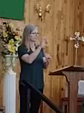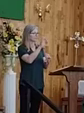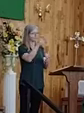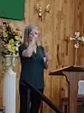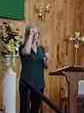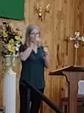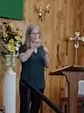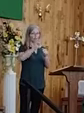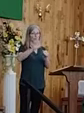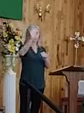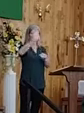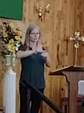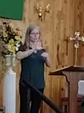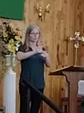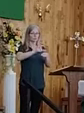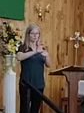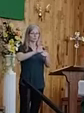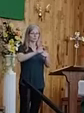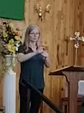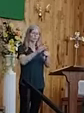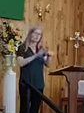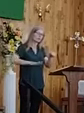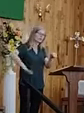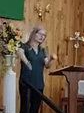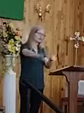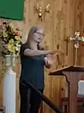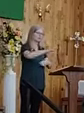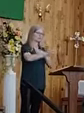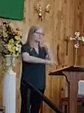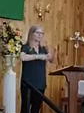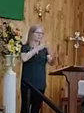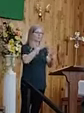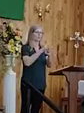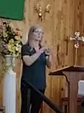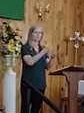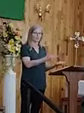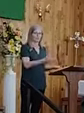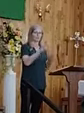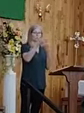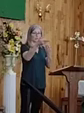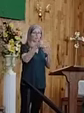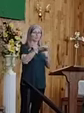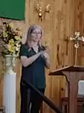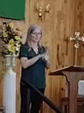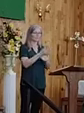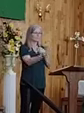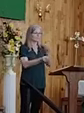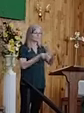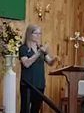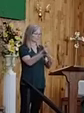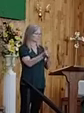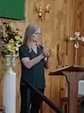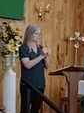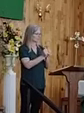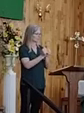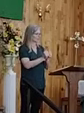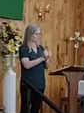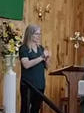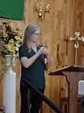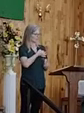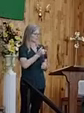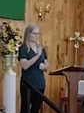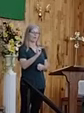Remember, Lord, your church, spread throughout the world, and bring her to the fullness of charity, together with